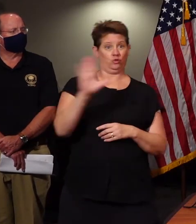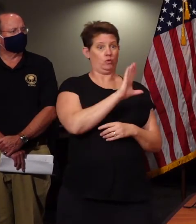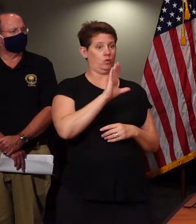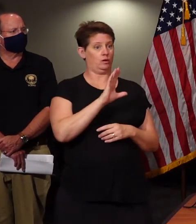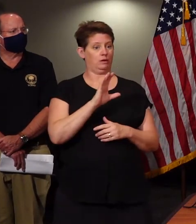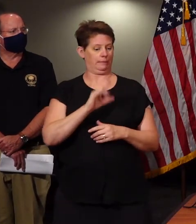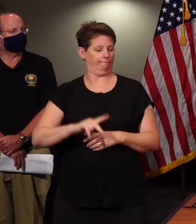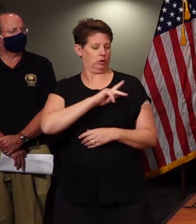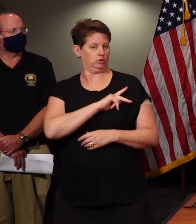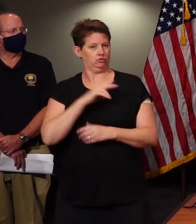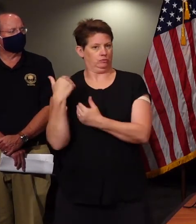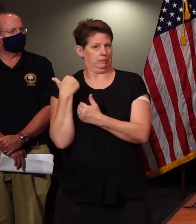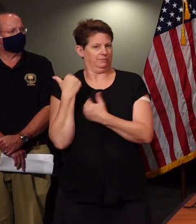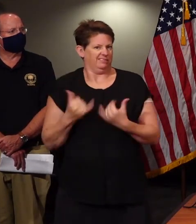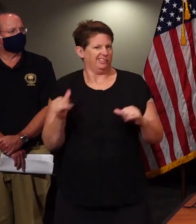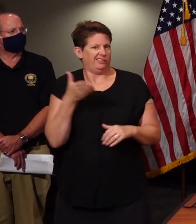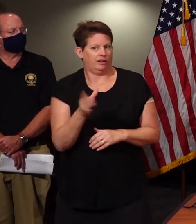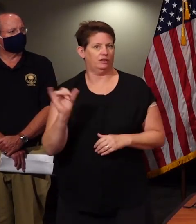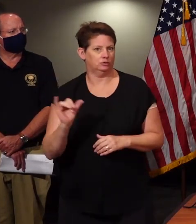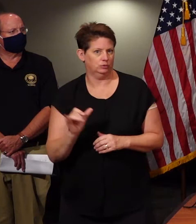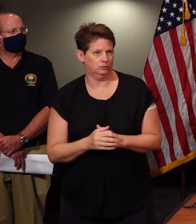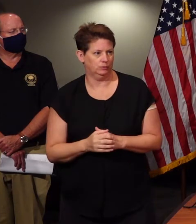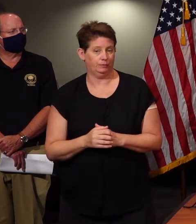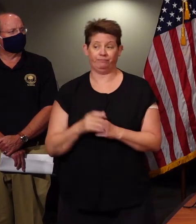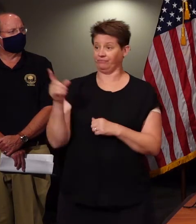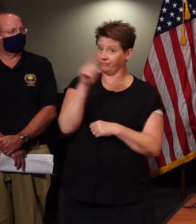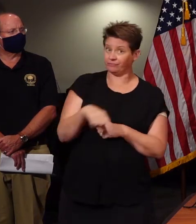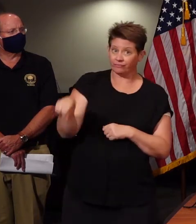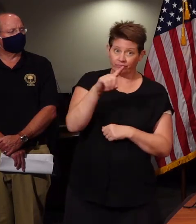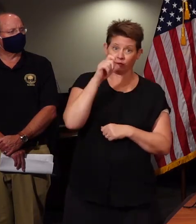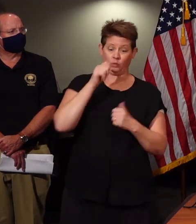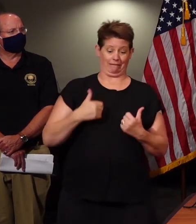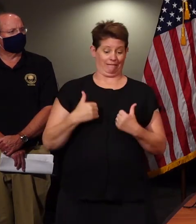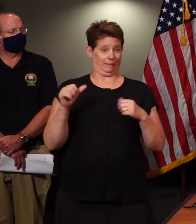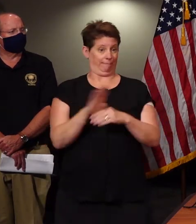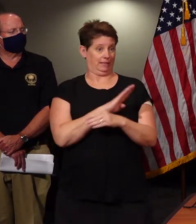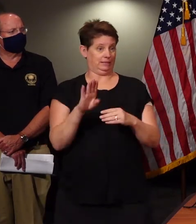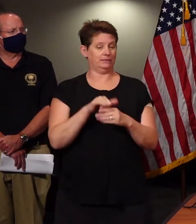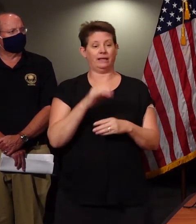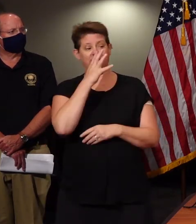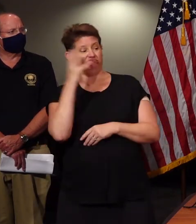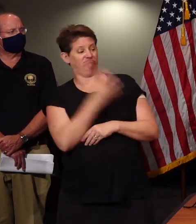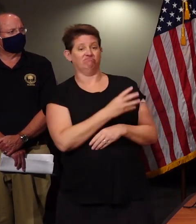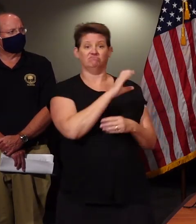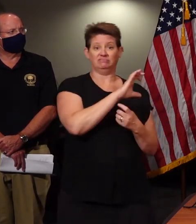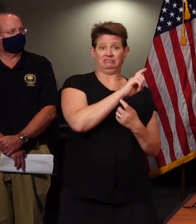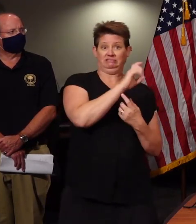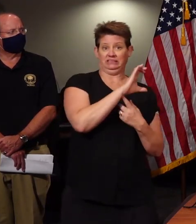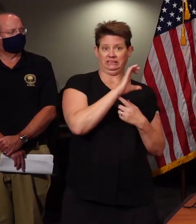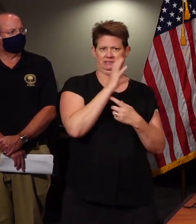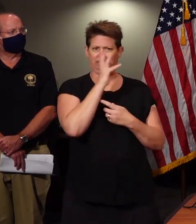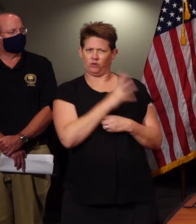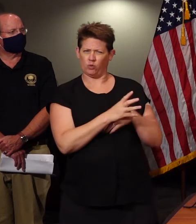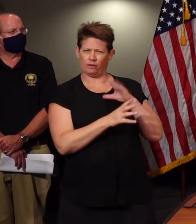urge everyone with an establishment who is going against the CDC guidelines to remember, not only remember your neighbors